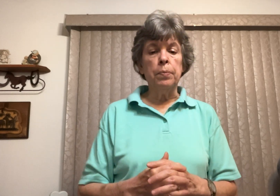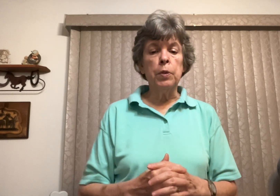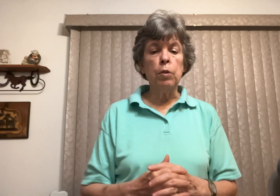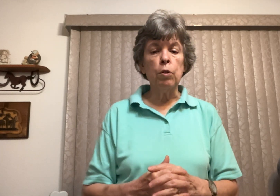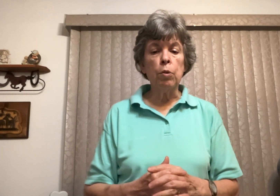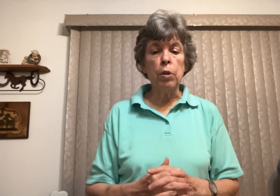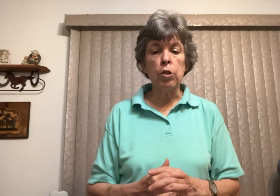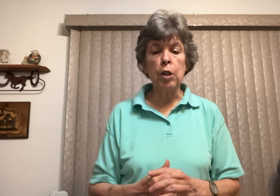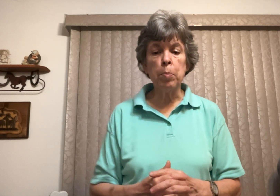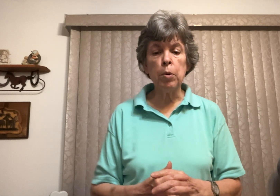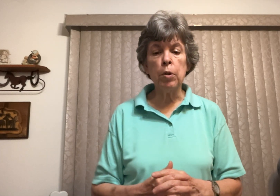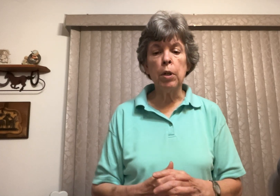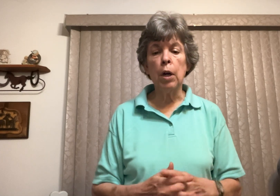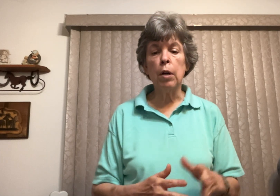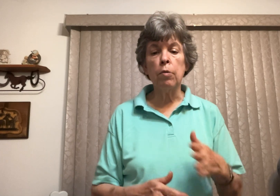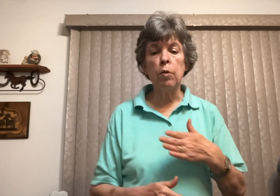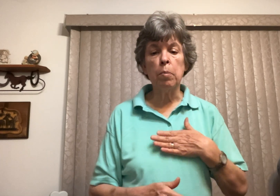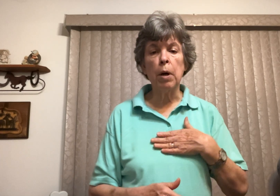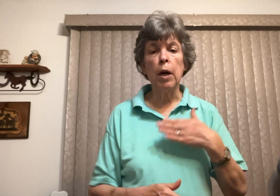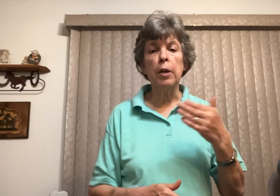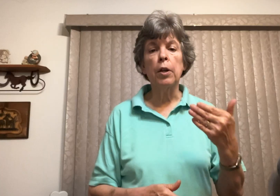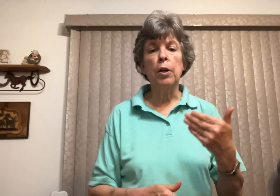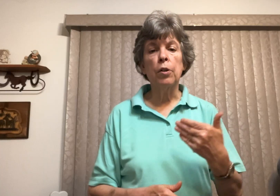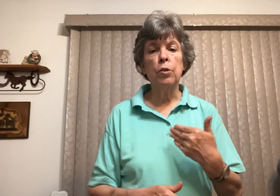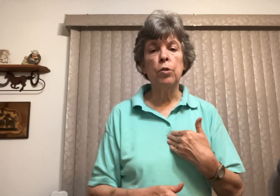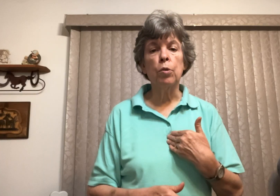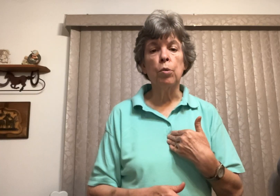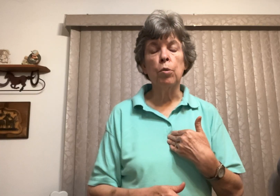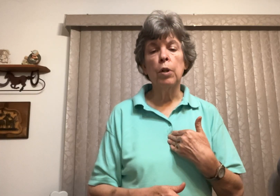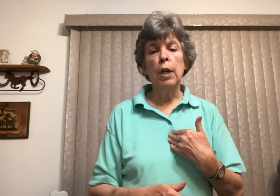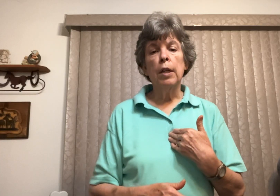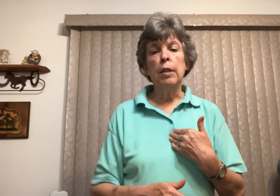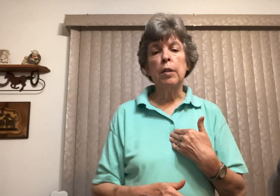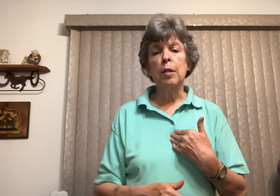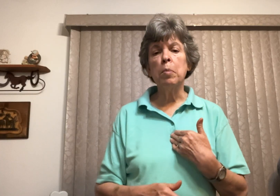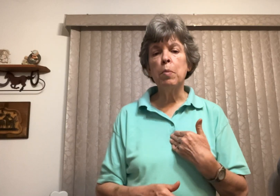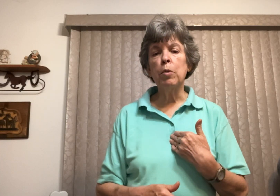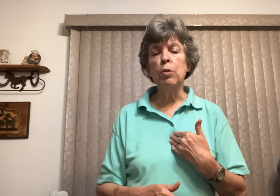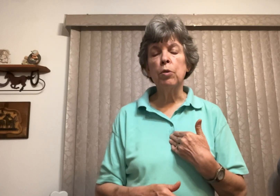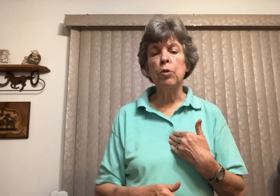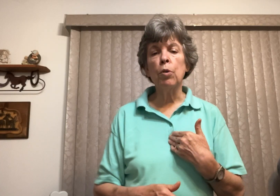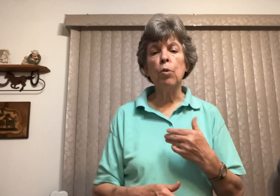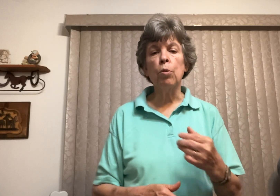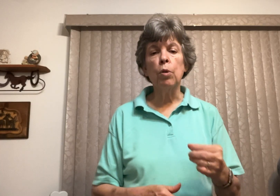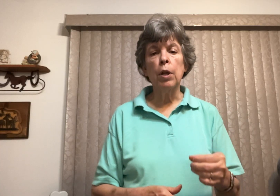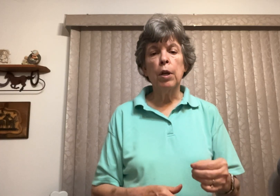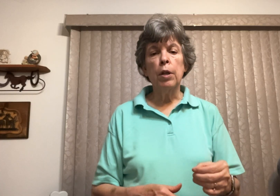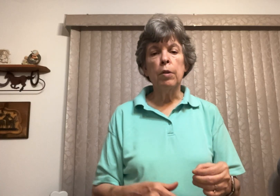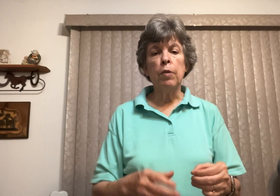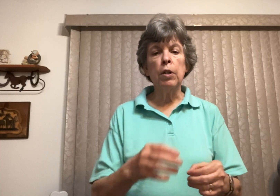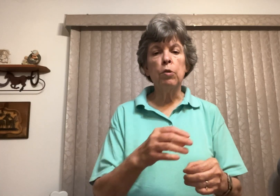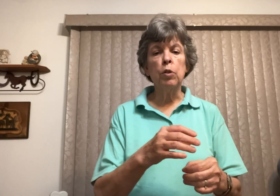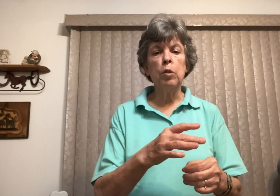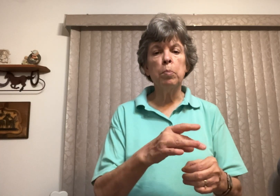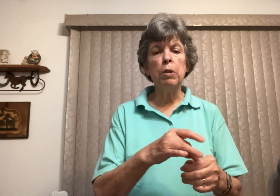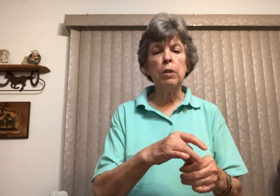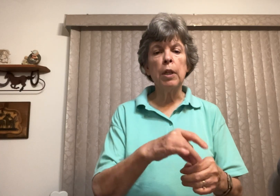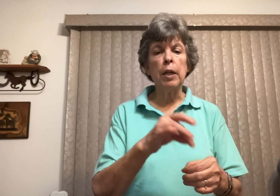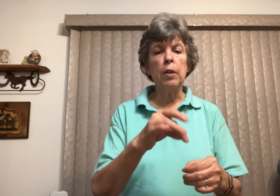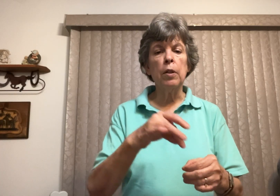So you're the shepherd of my soul. Now, some people do soul. If they do spirit like